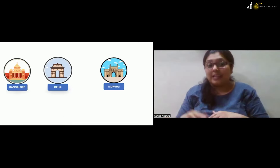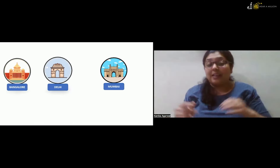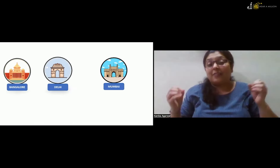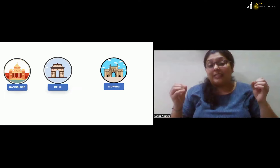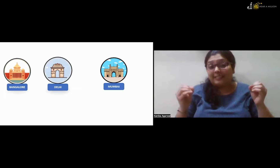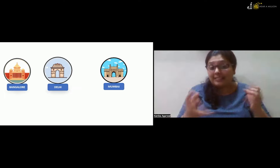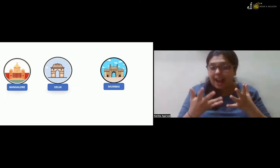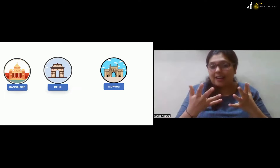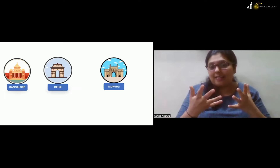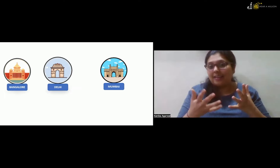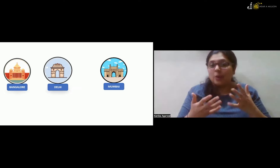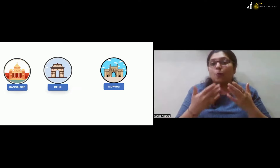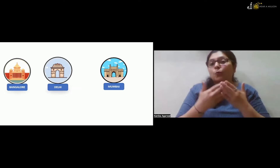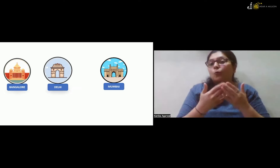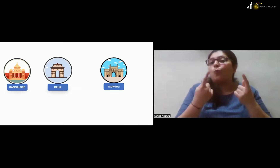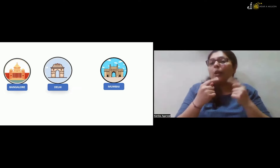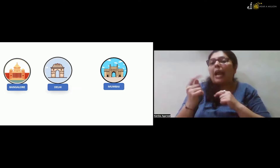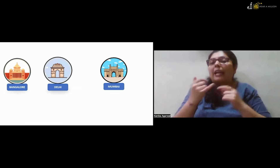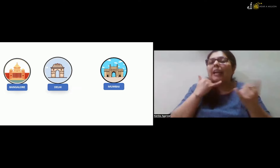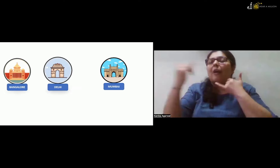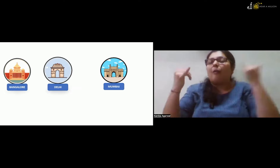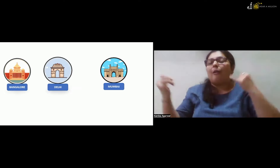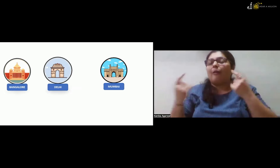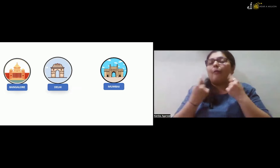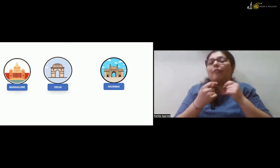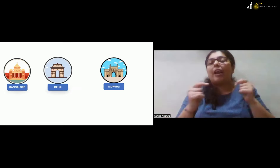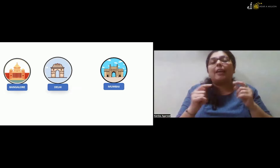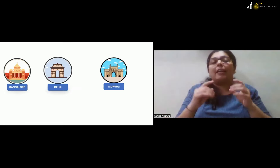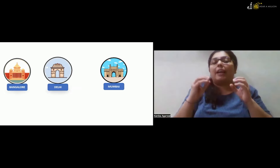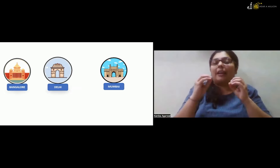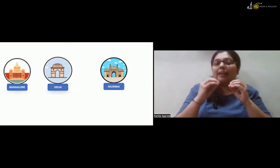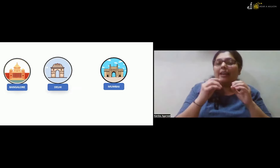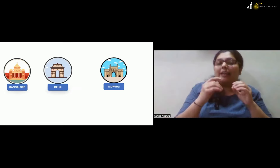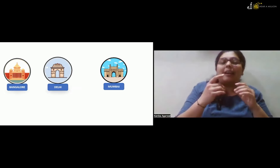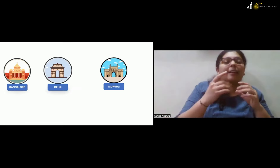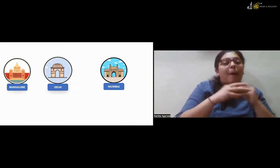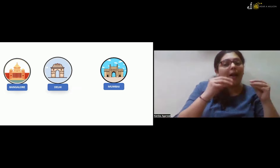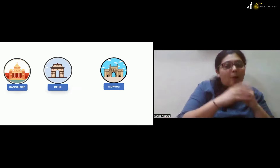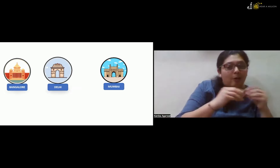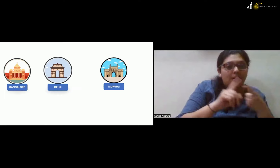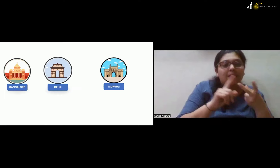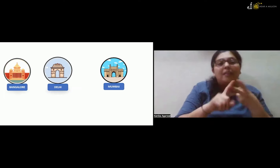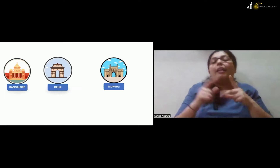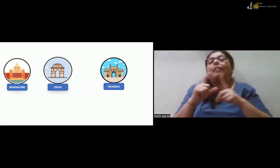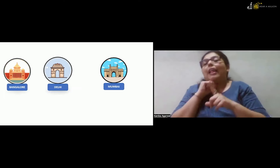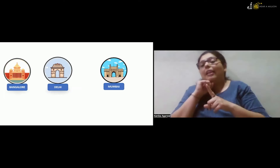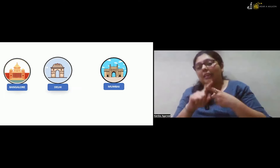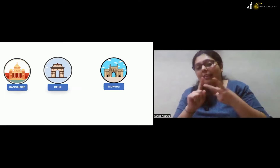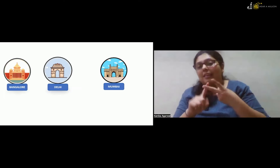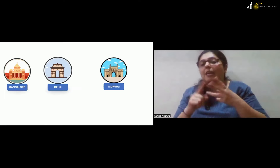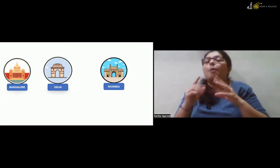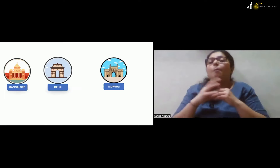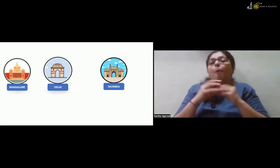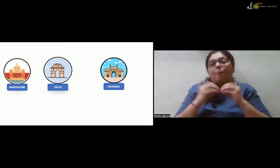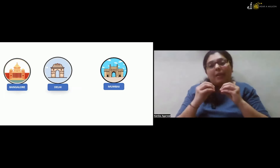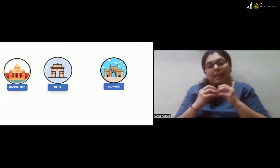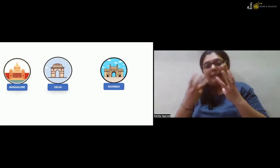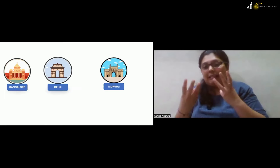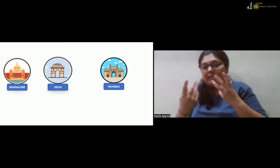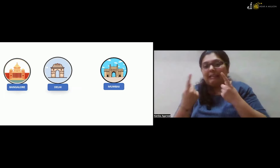Now, let's see the experiences of, the team going to the different schools. So, of course, before we had to